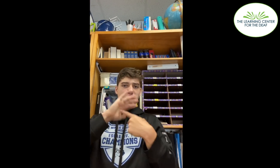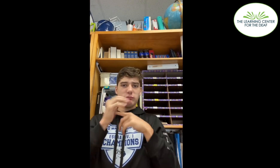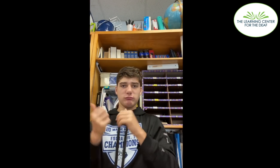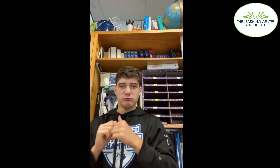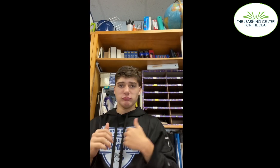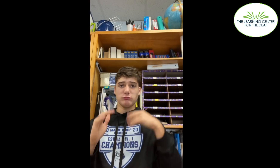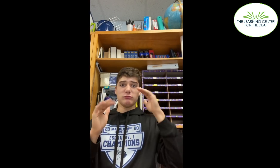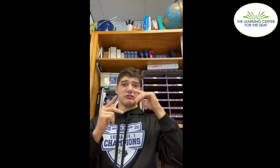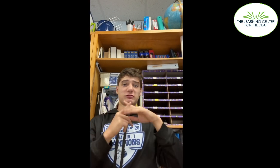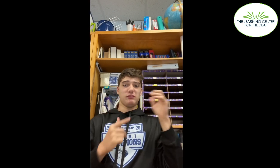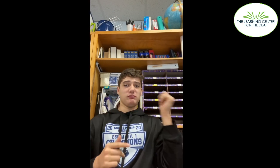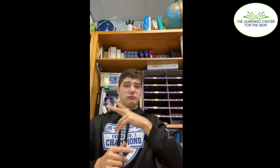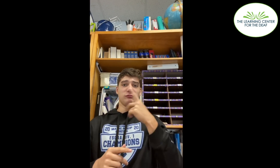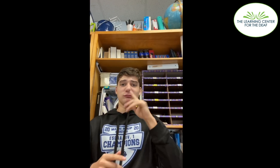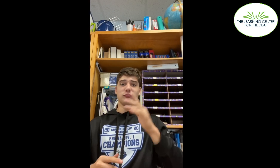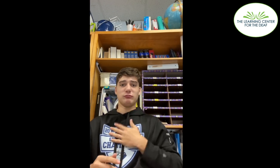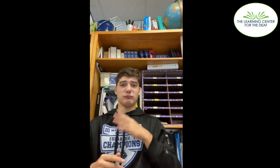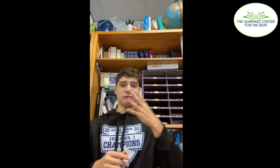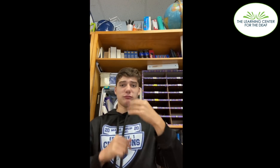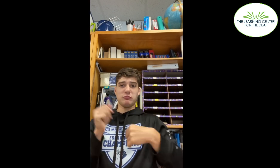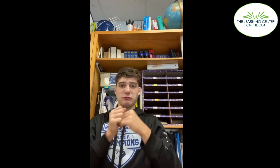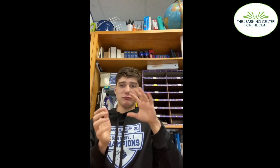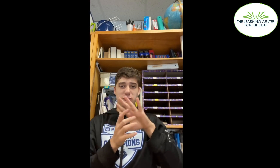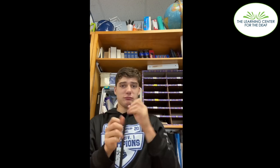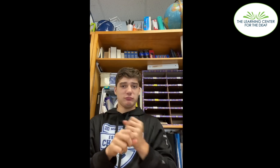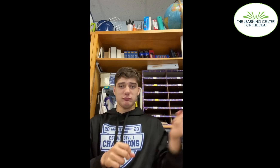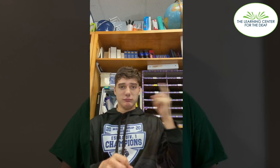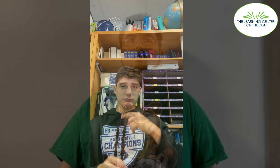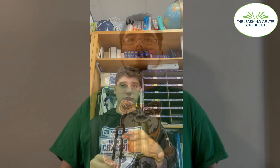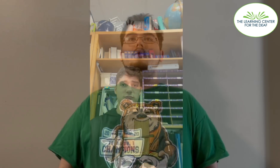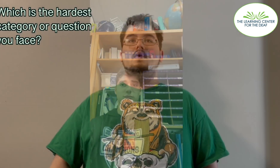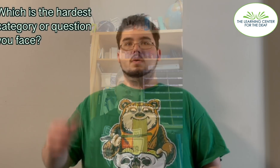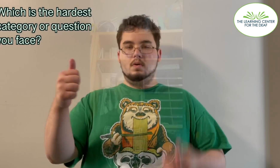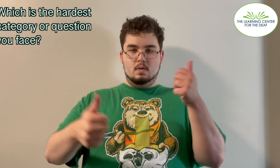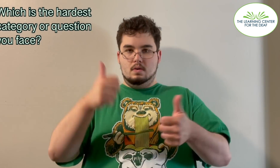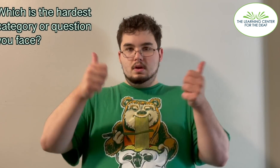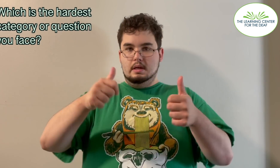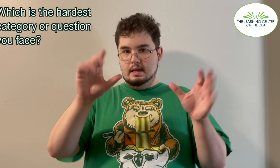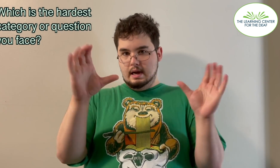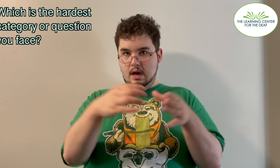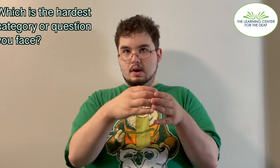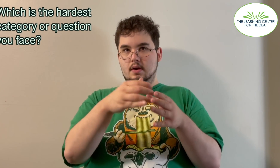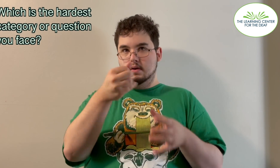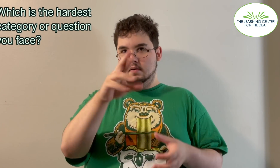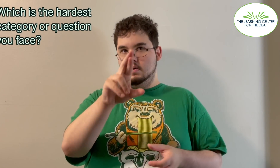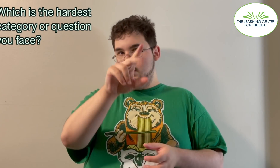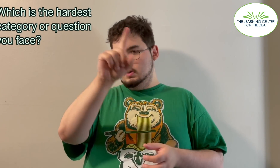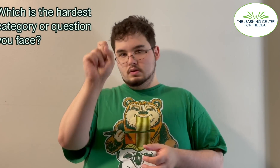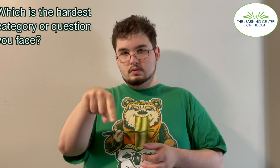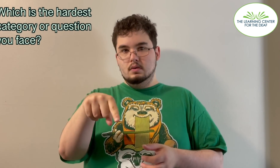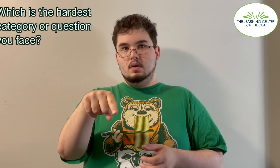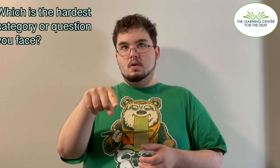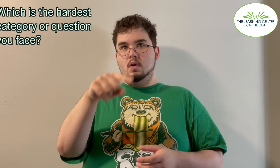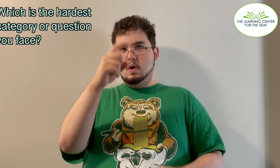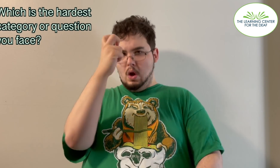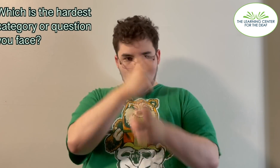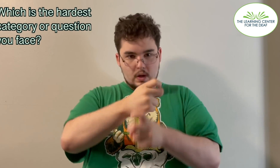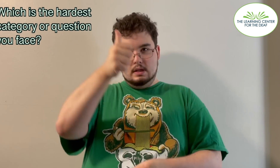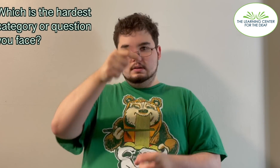now junior year. I hope to be back for a 4th time next year as a senior. Which is the hardest category or question that you faced?